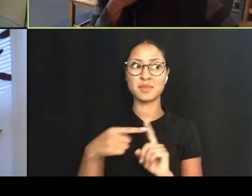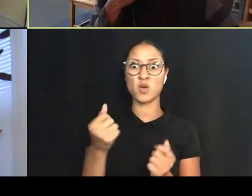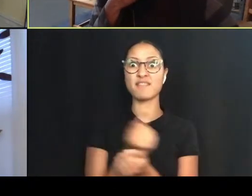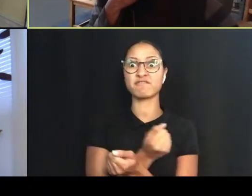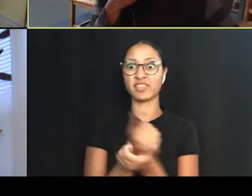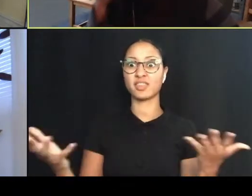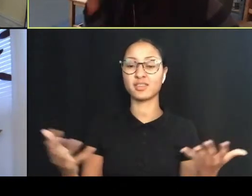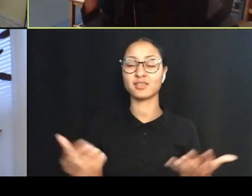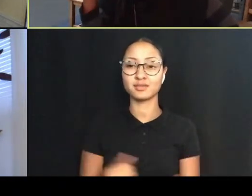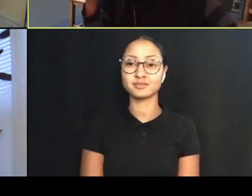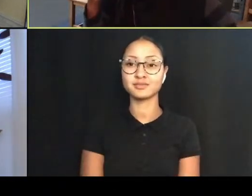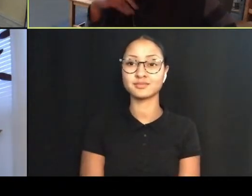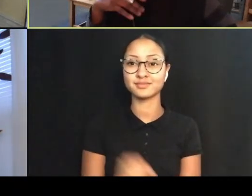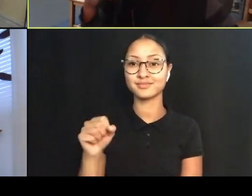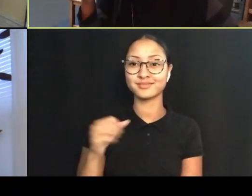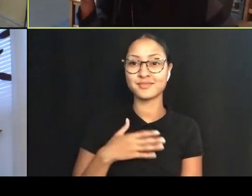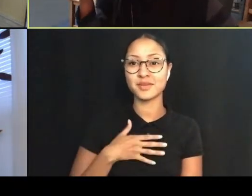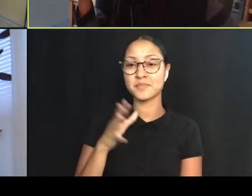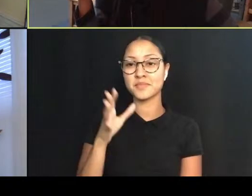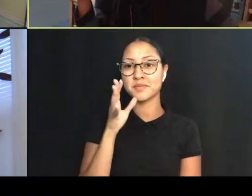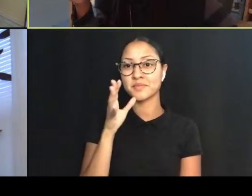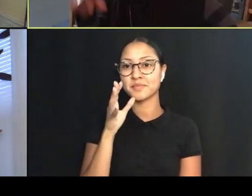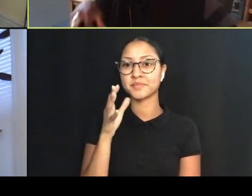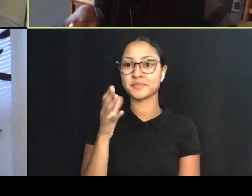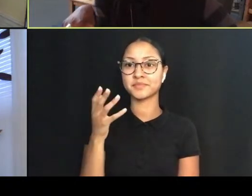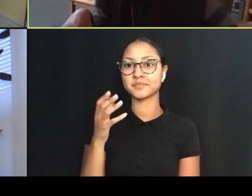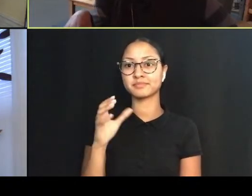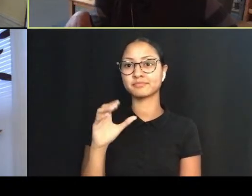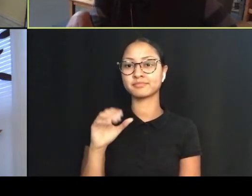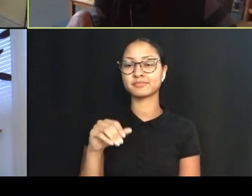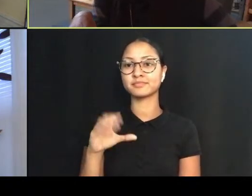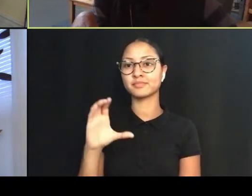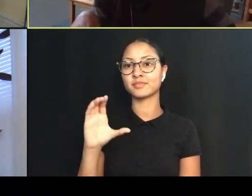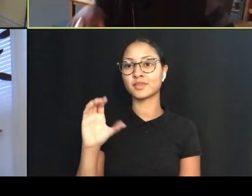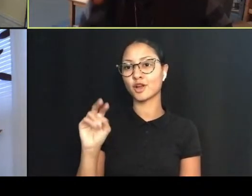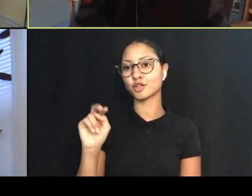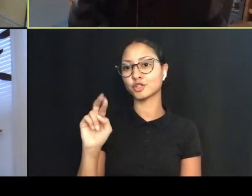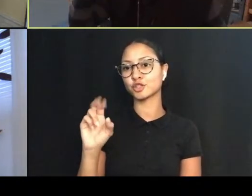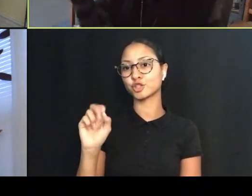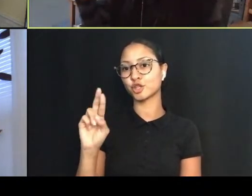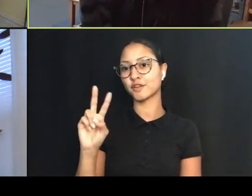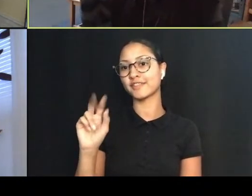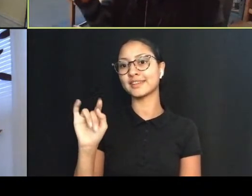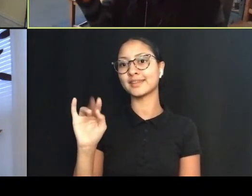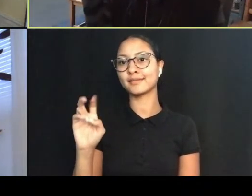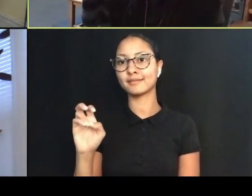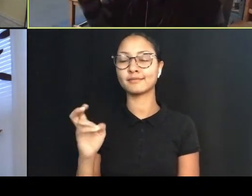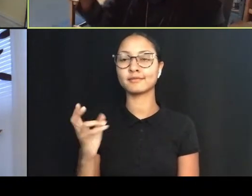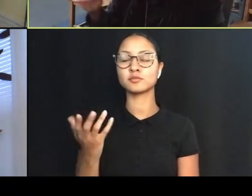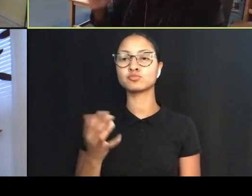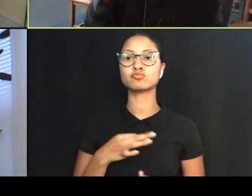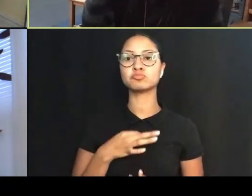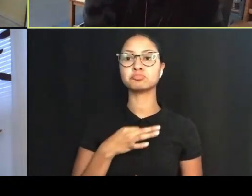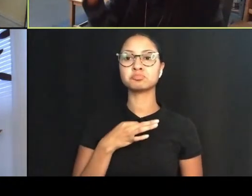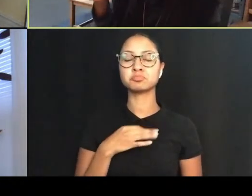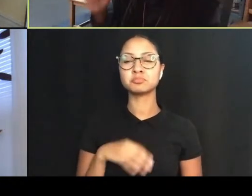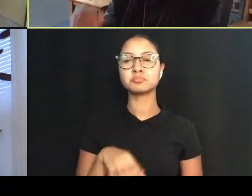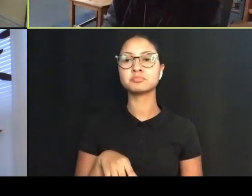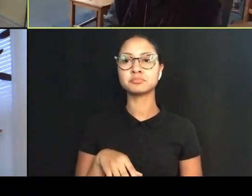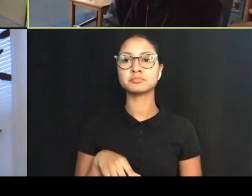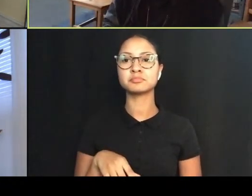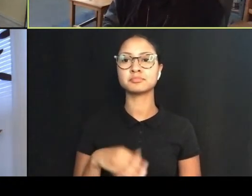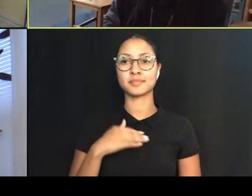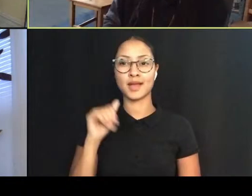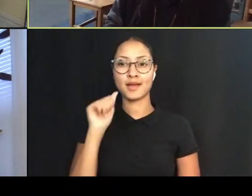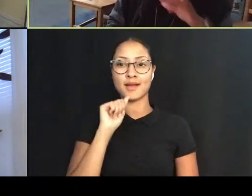largely pretty conservative. My aunts were, you know, my and to the point of like my having an aunt that was